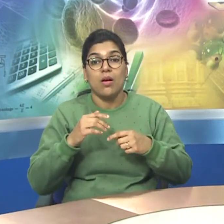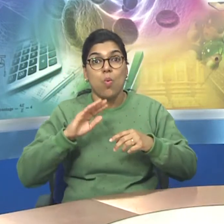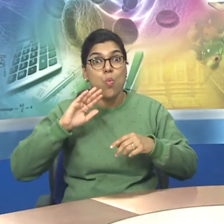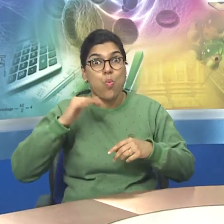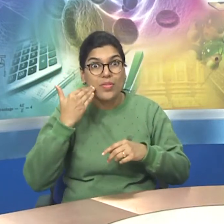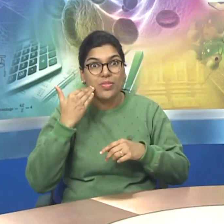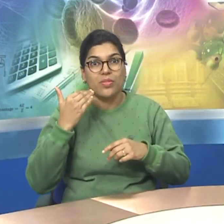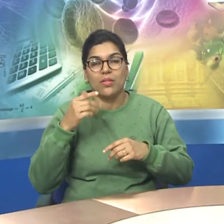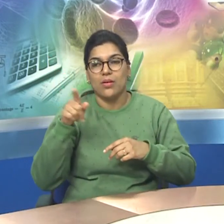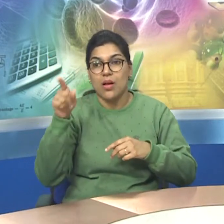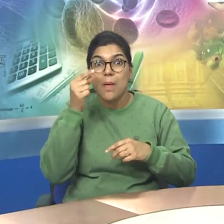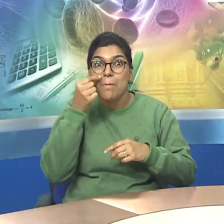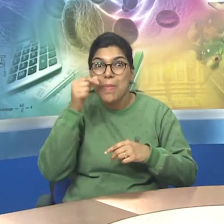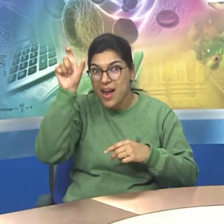red.